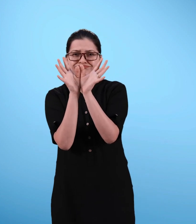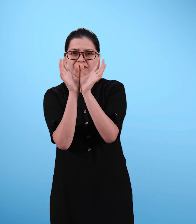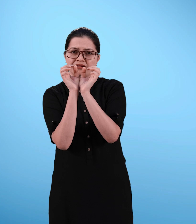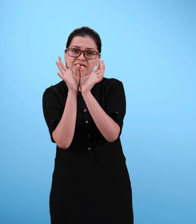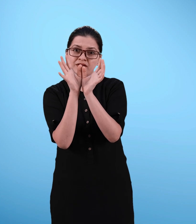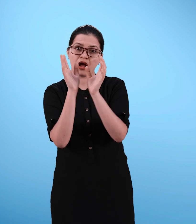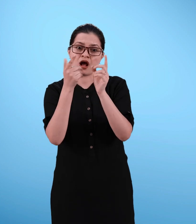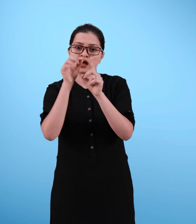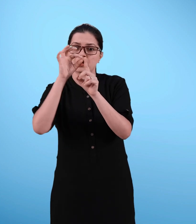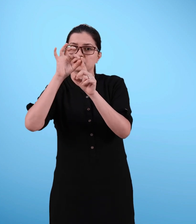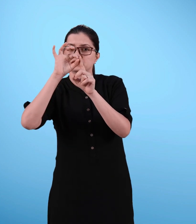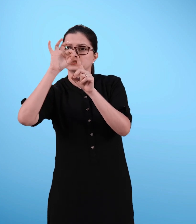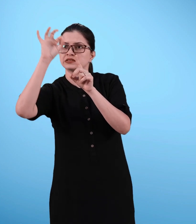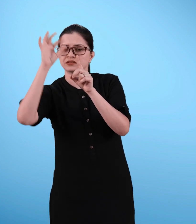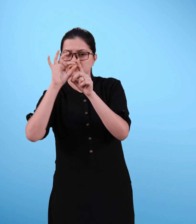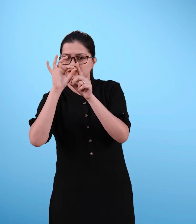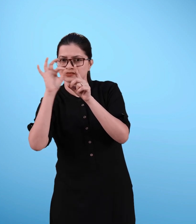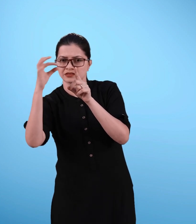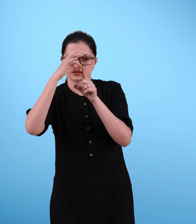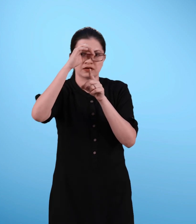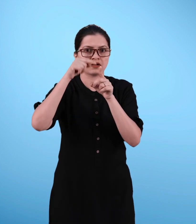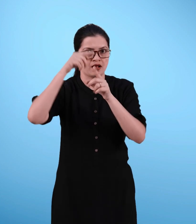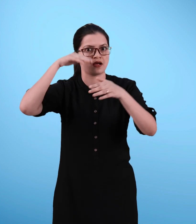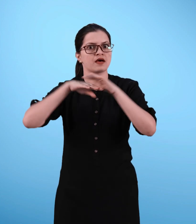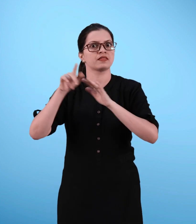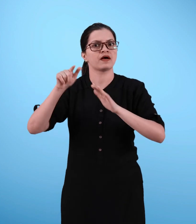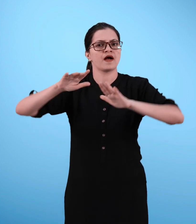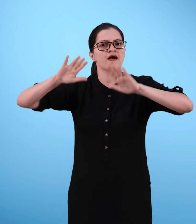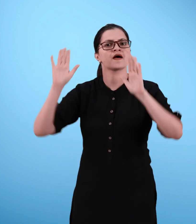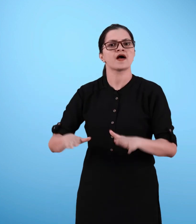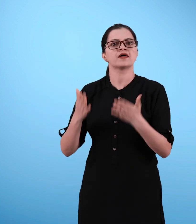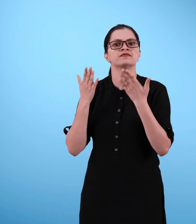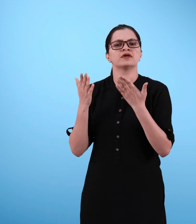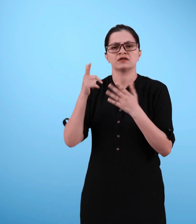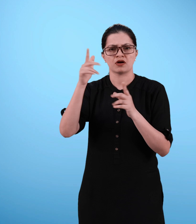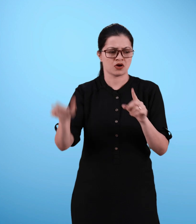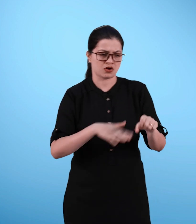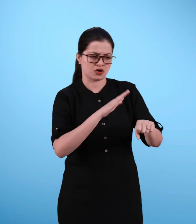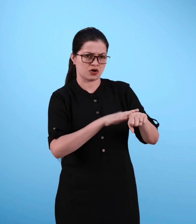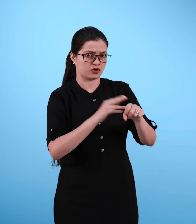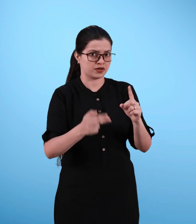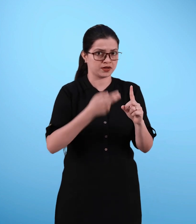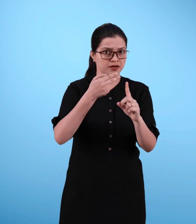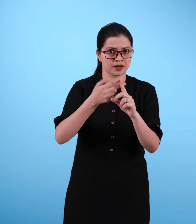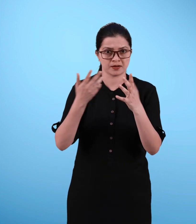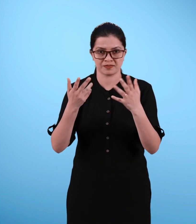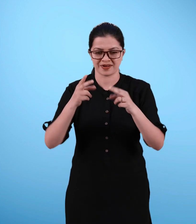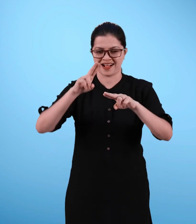needle. of thread that we see are made up of still thinner strands called Many a time, fibers. the end of the thread is